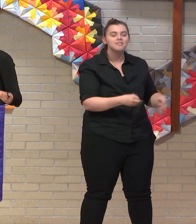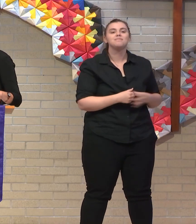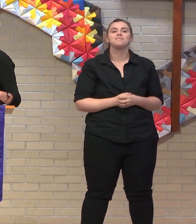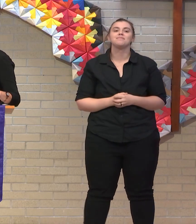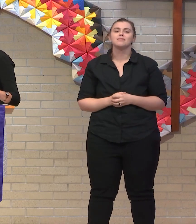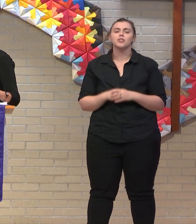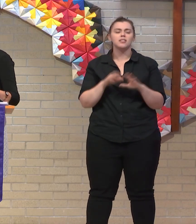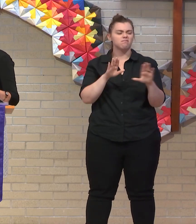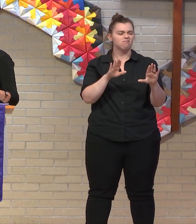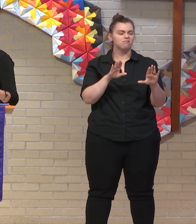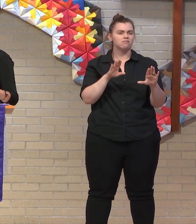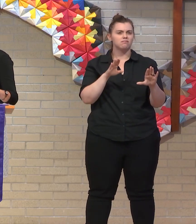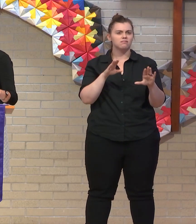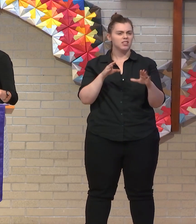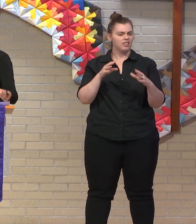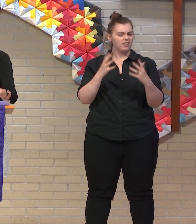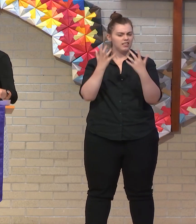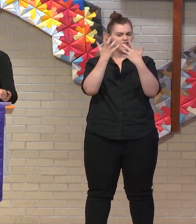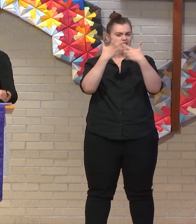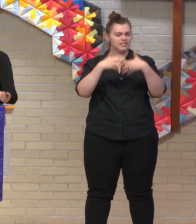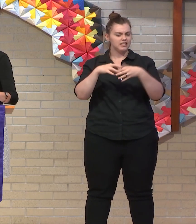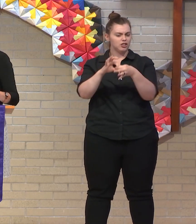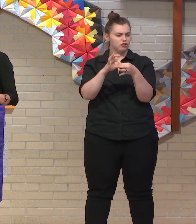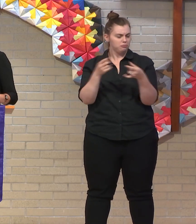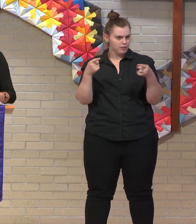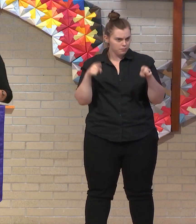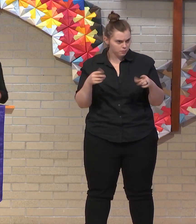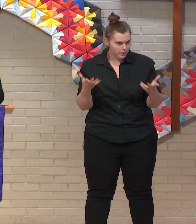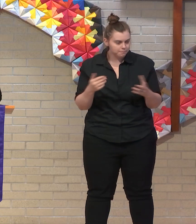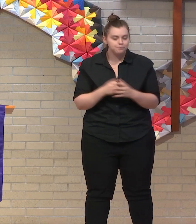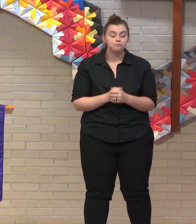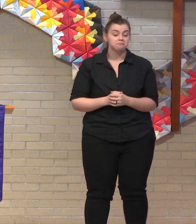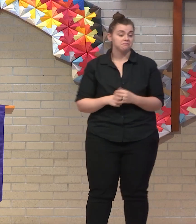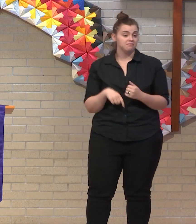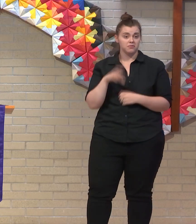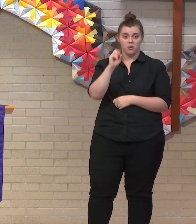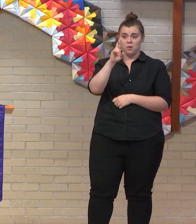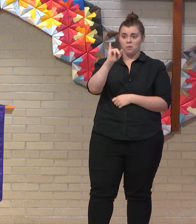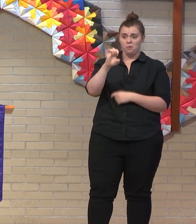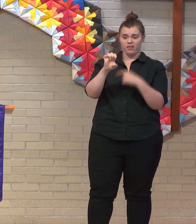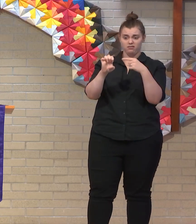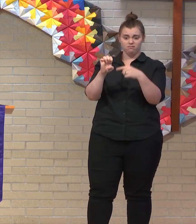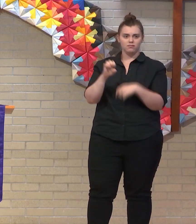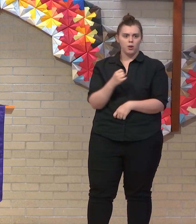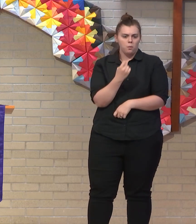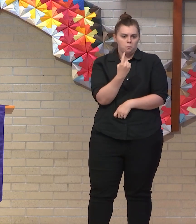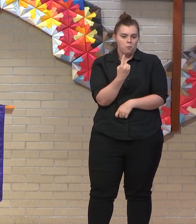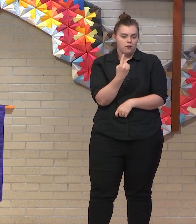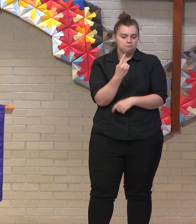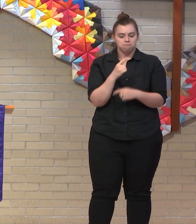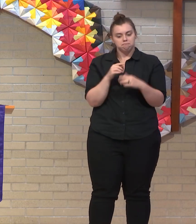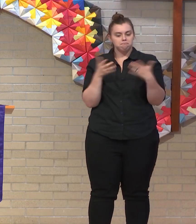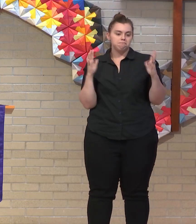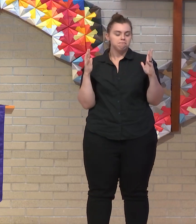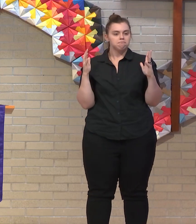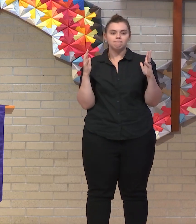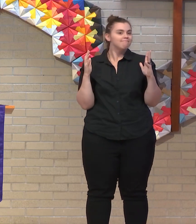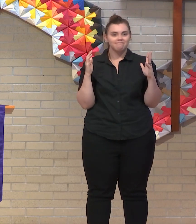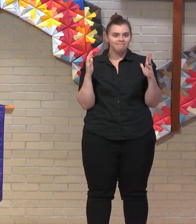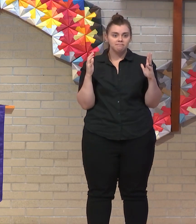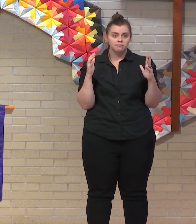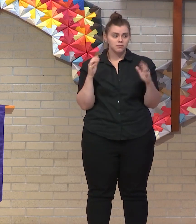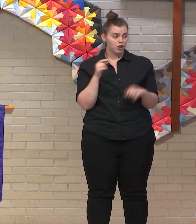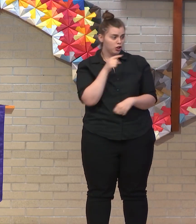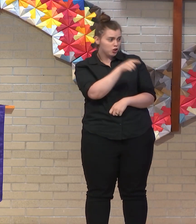Let's pay attention to this synergy happening. First, Ori himself was not one thing, and neither are